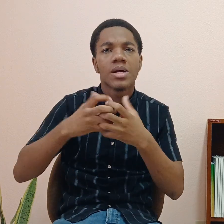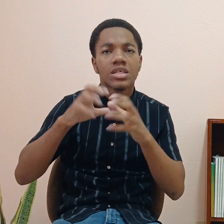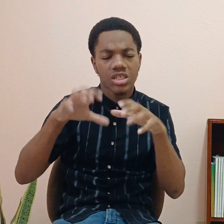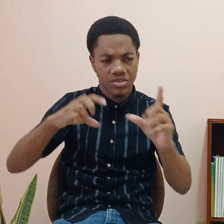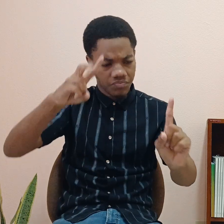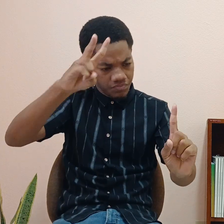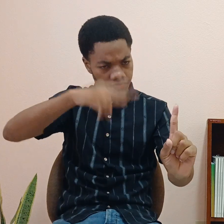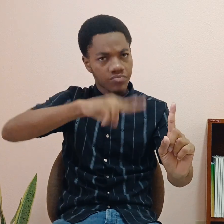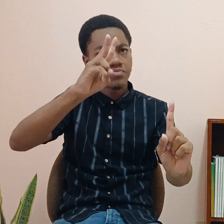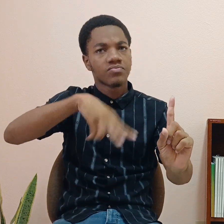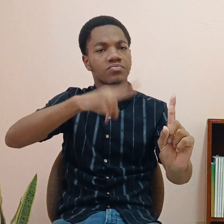you are with me.